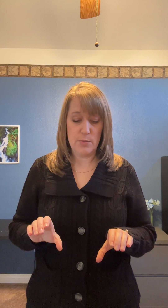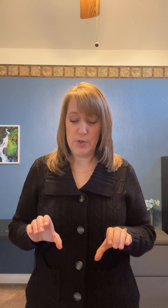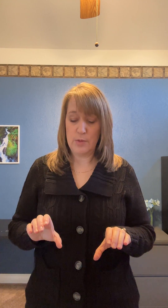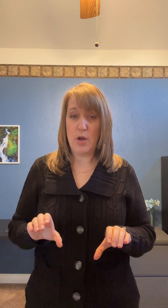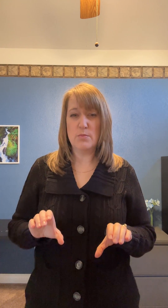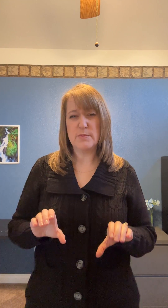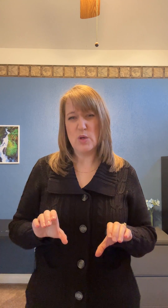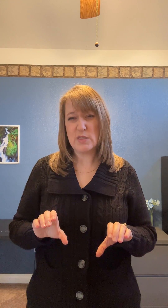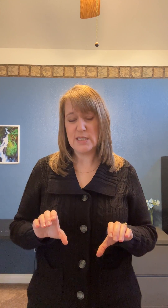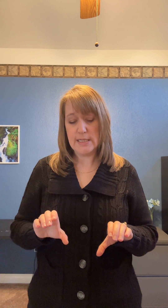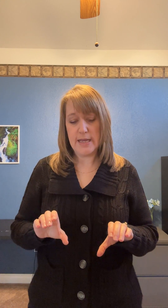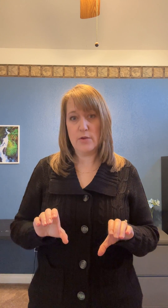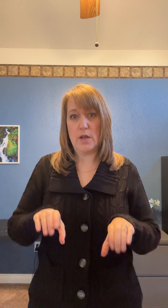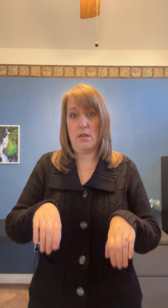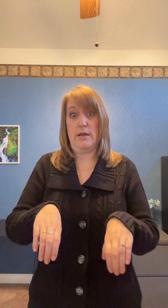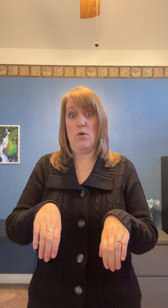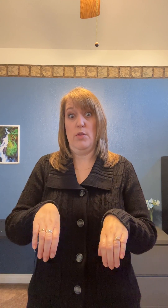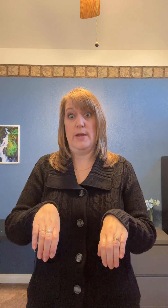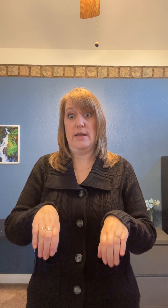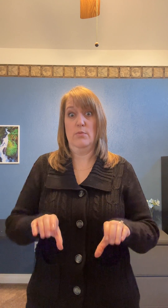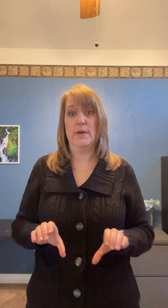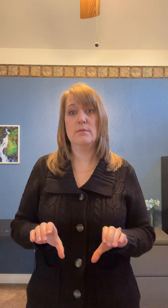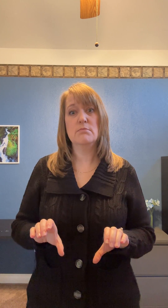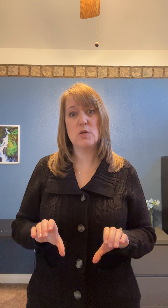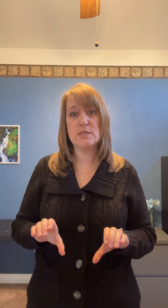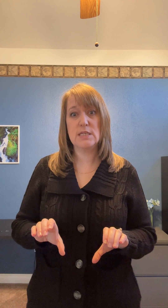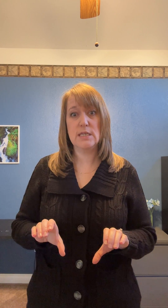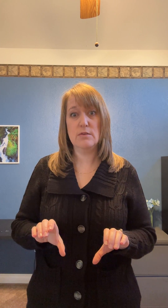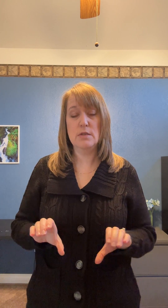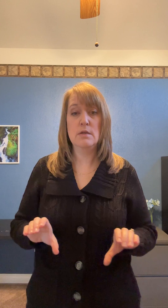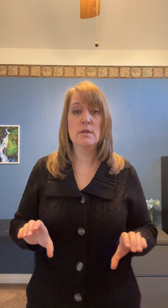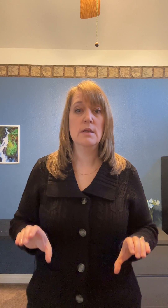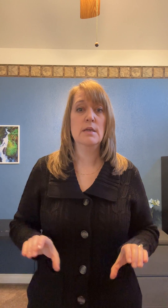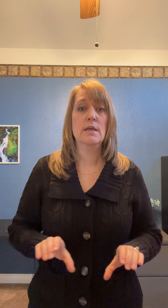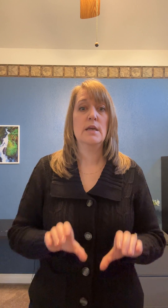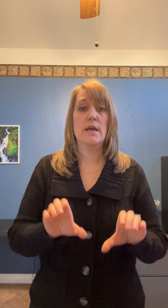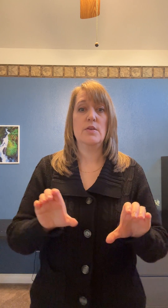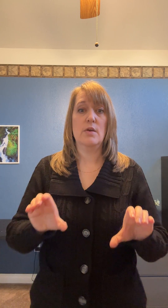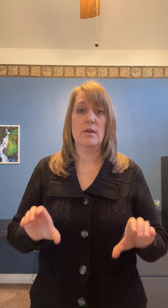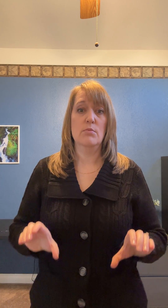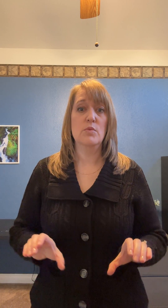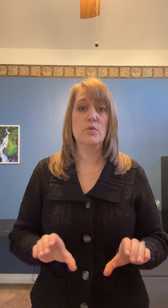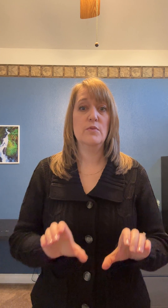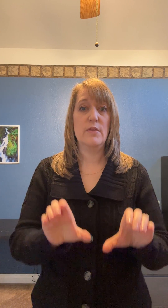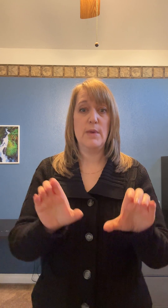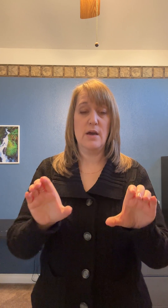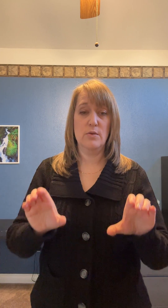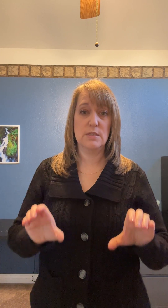put your palms mostly down, not like all the way down, but mostly down. And you kind of move them out